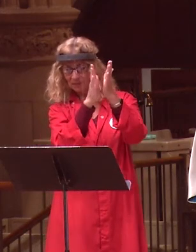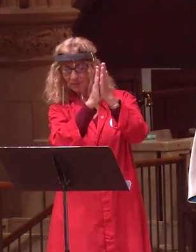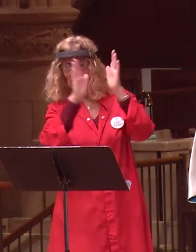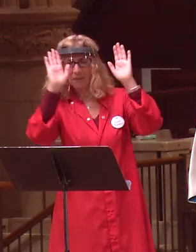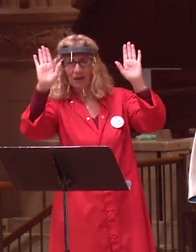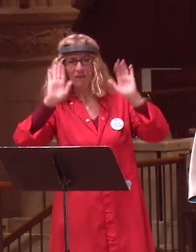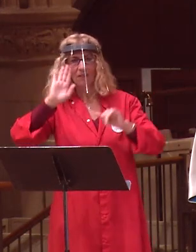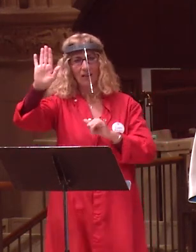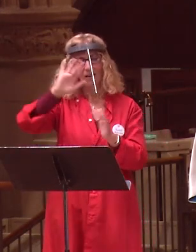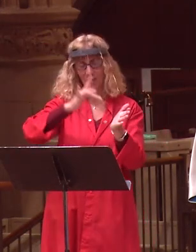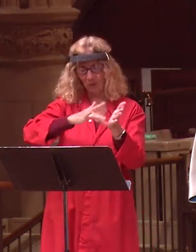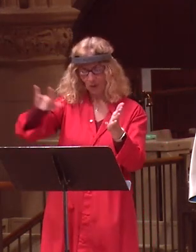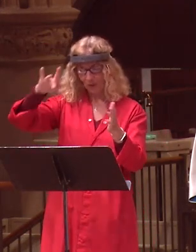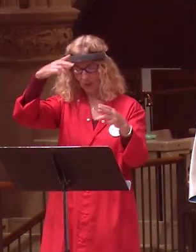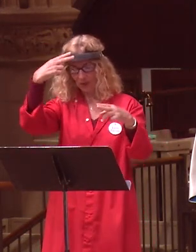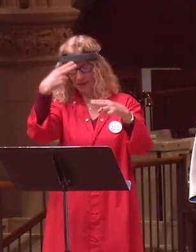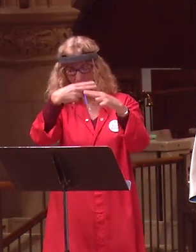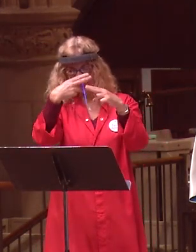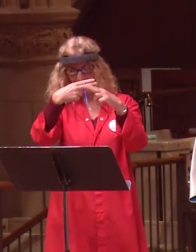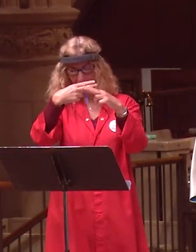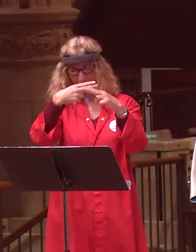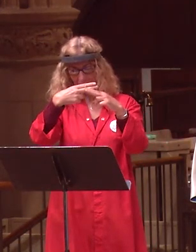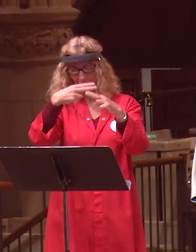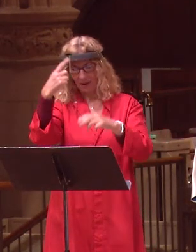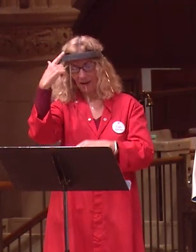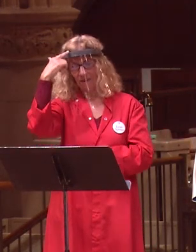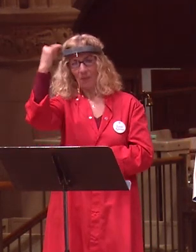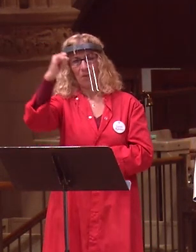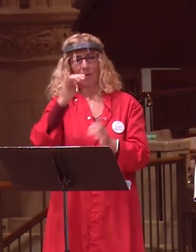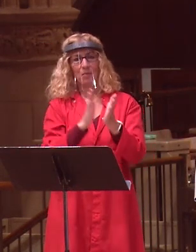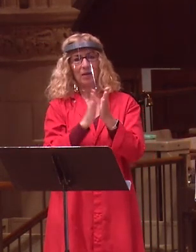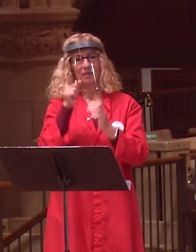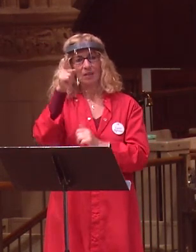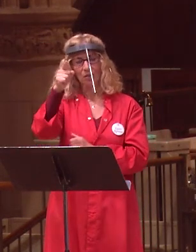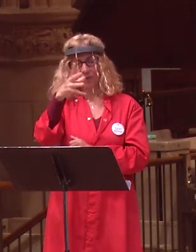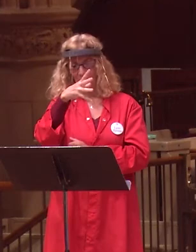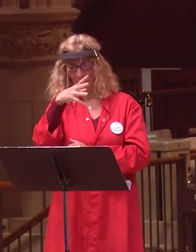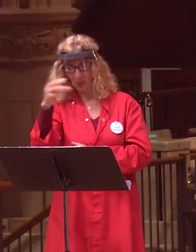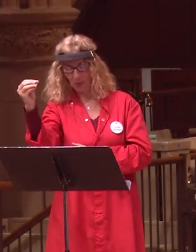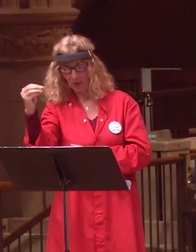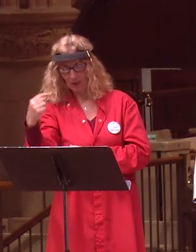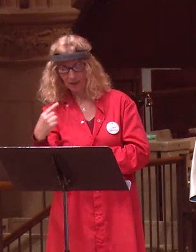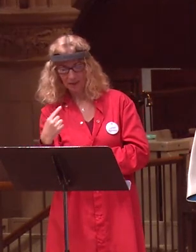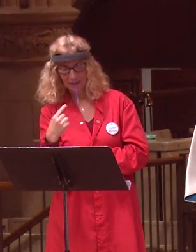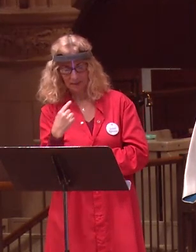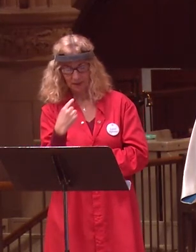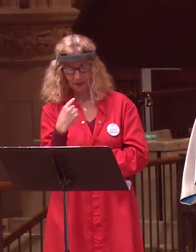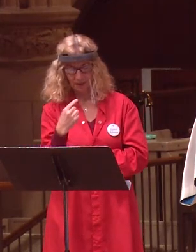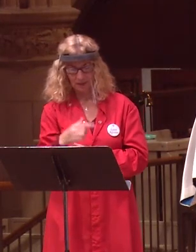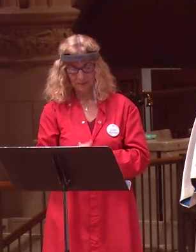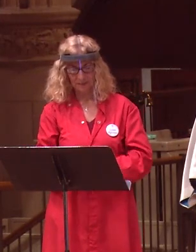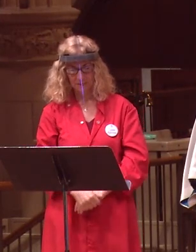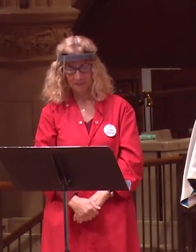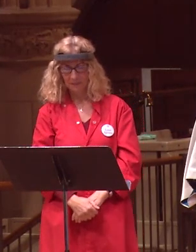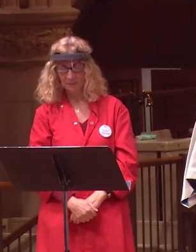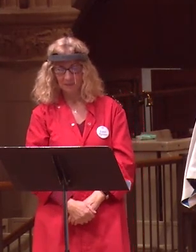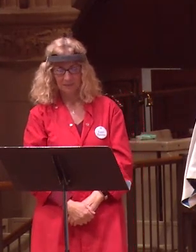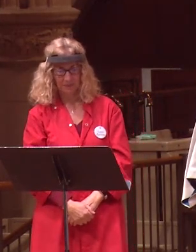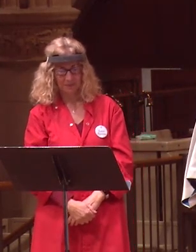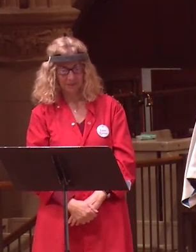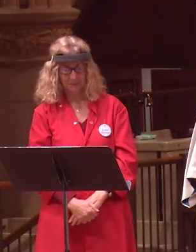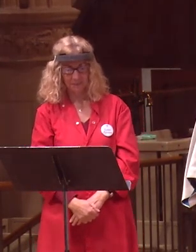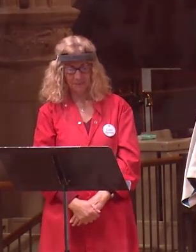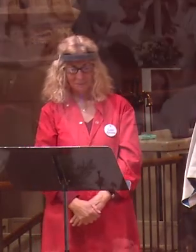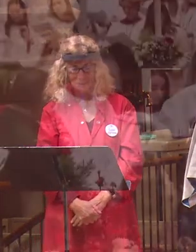y magnificamos tu glorioso nombre, ensalzándote siempre y cantando.